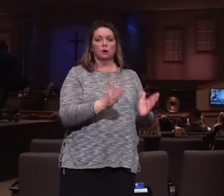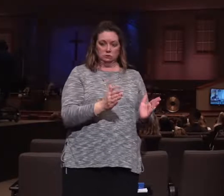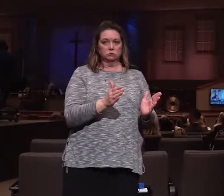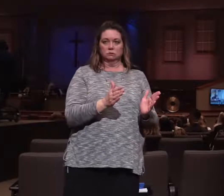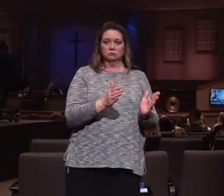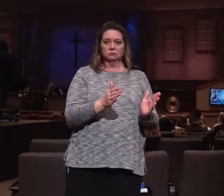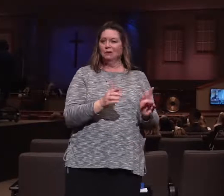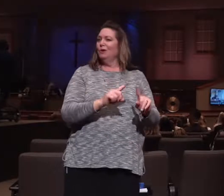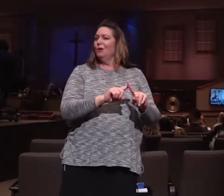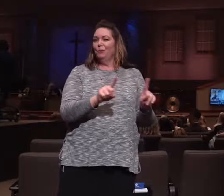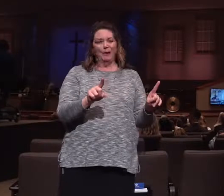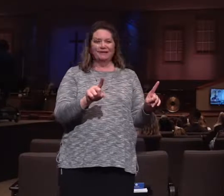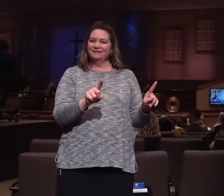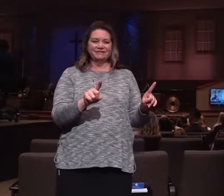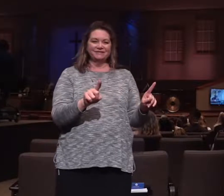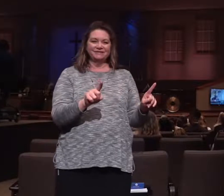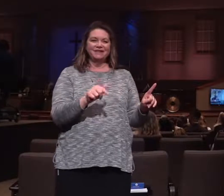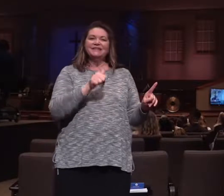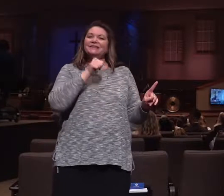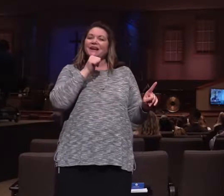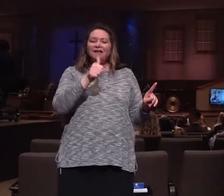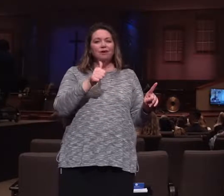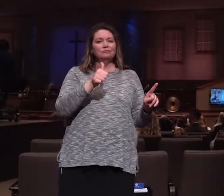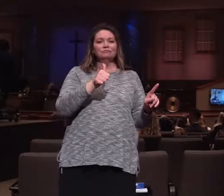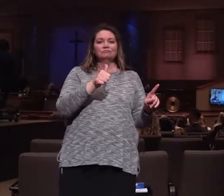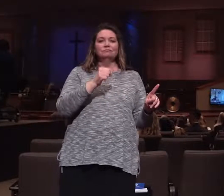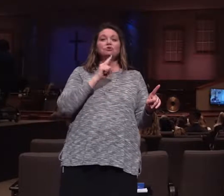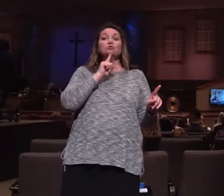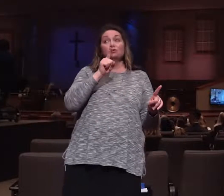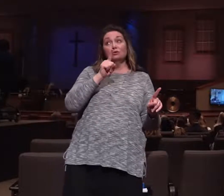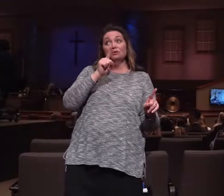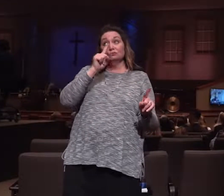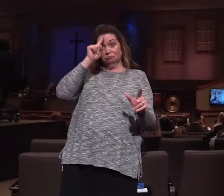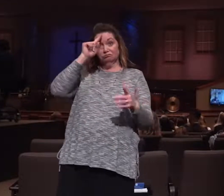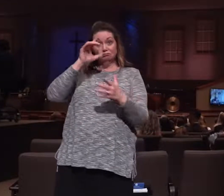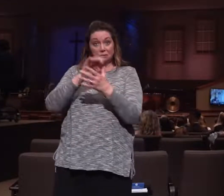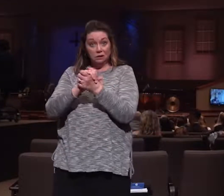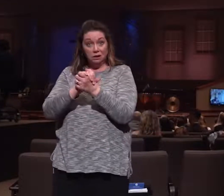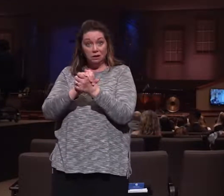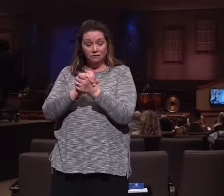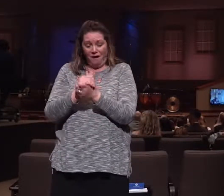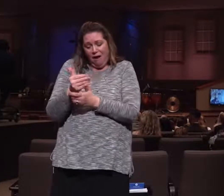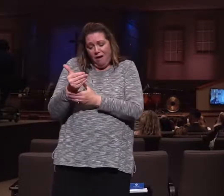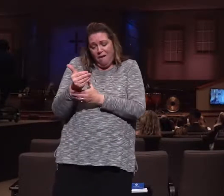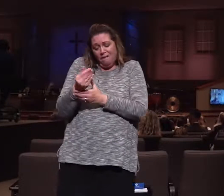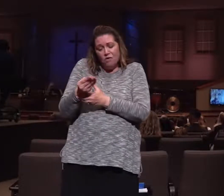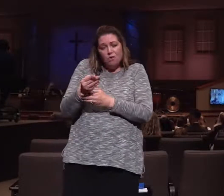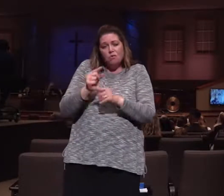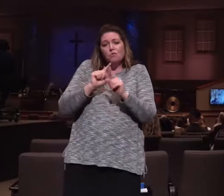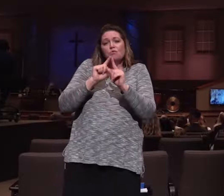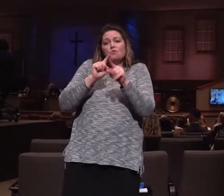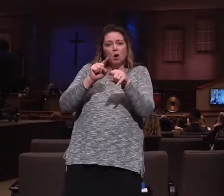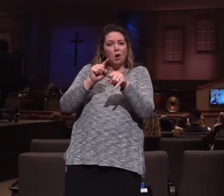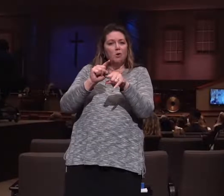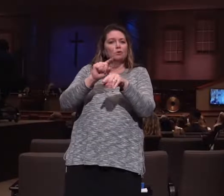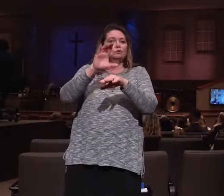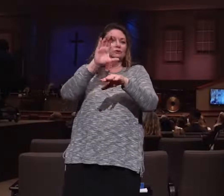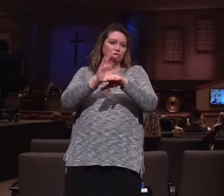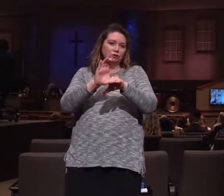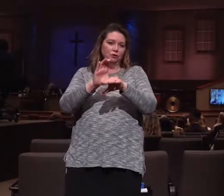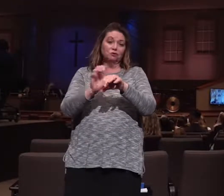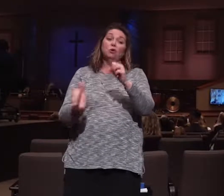not in practice. The majority of those who do attend Christian churches believe in a works-based